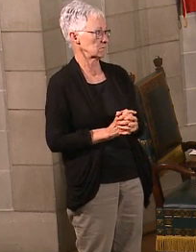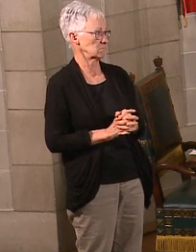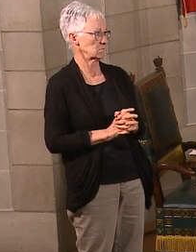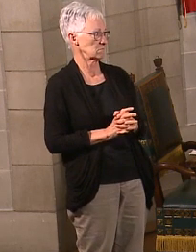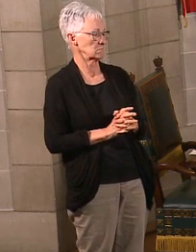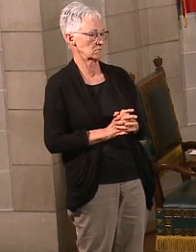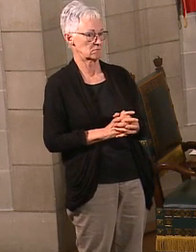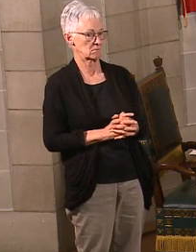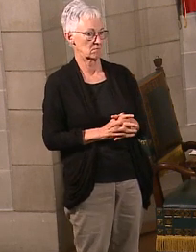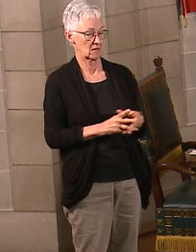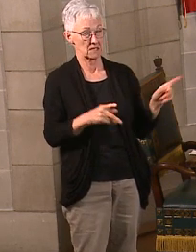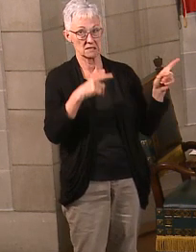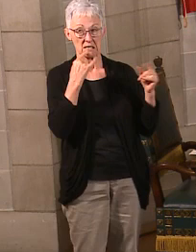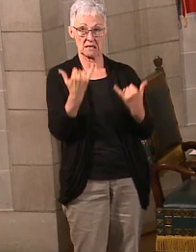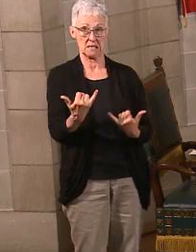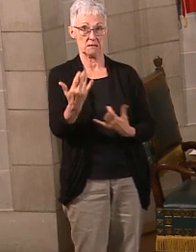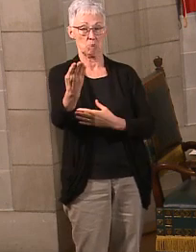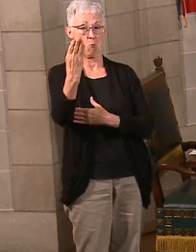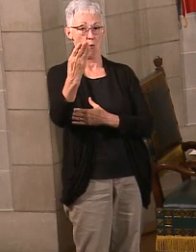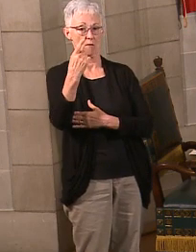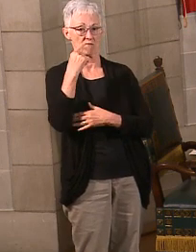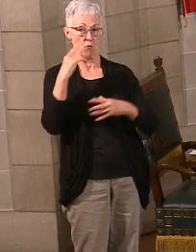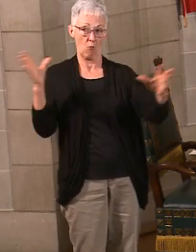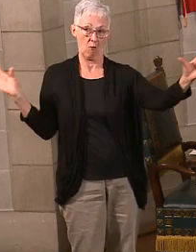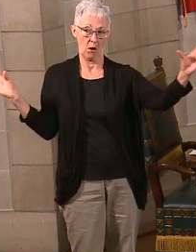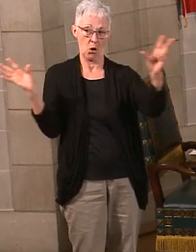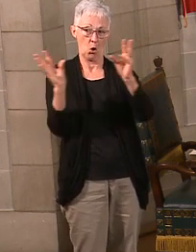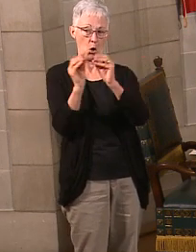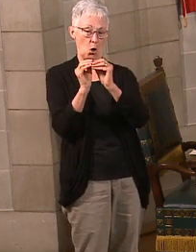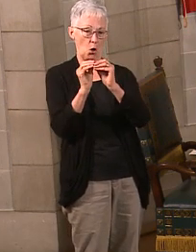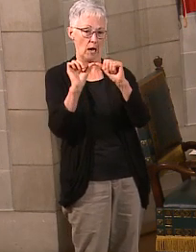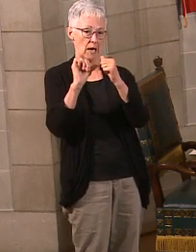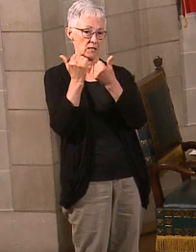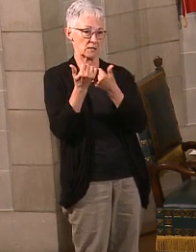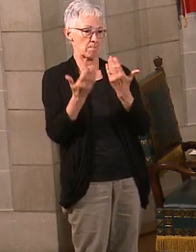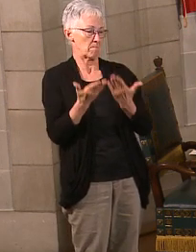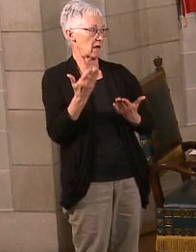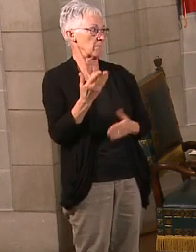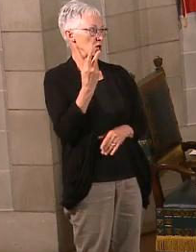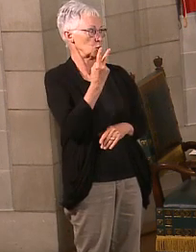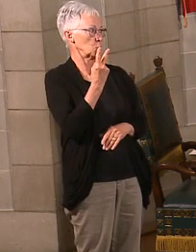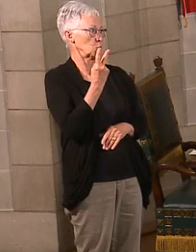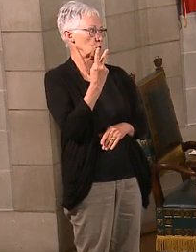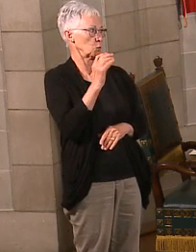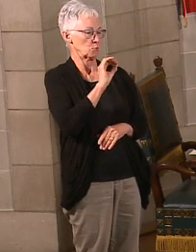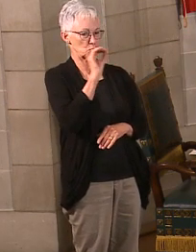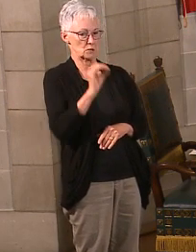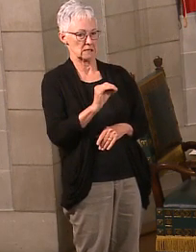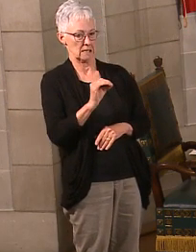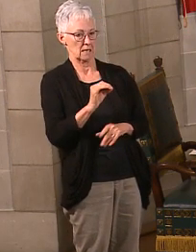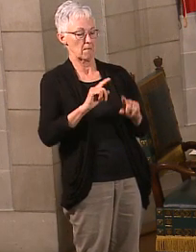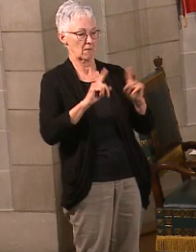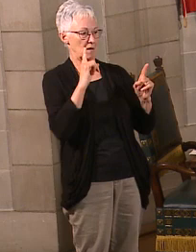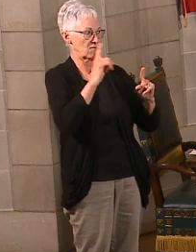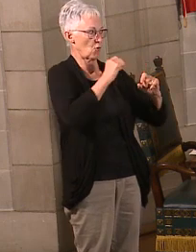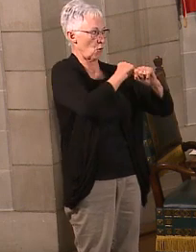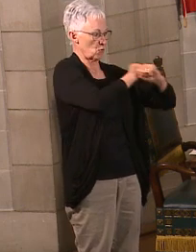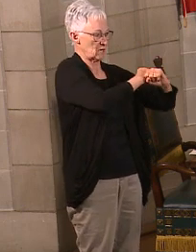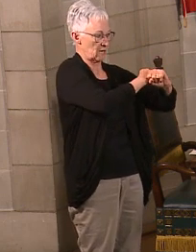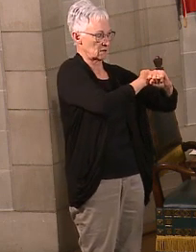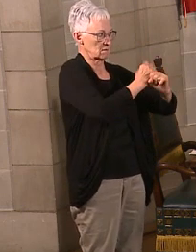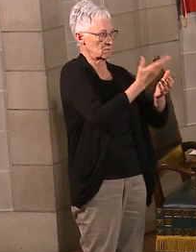for the agency, it would be maybe 2%. For protective services, it's probably more like 5%. Andrew